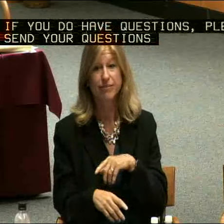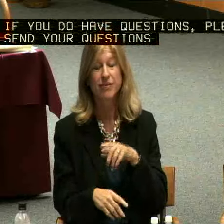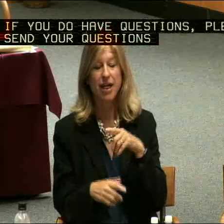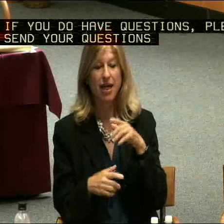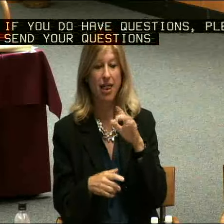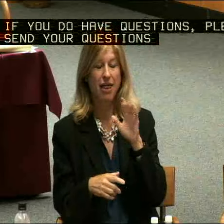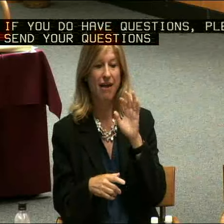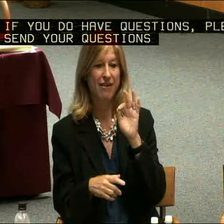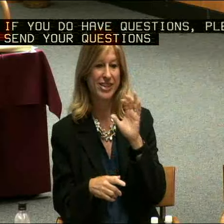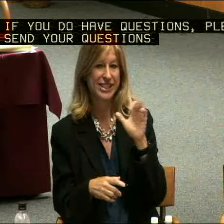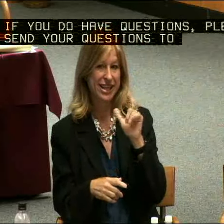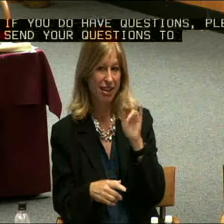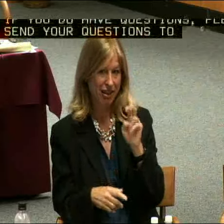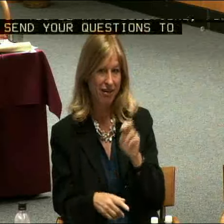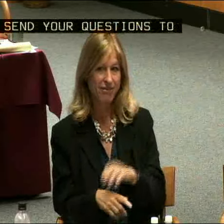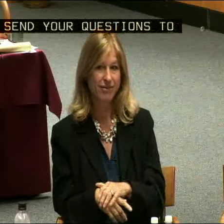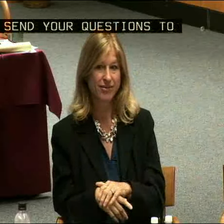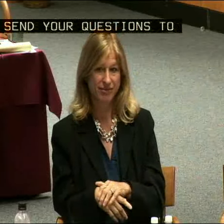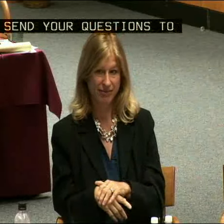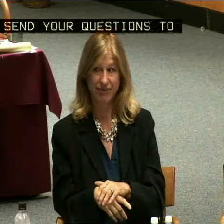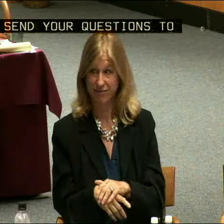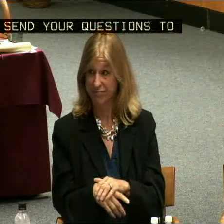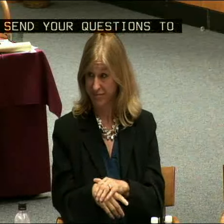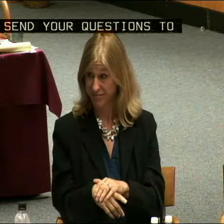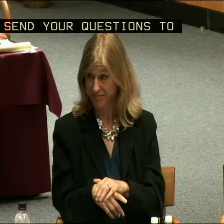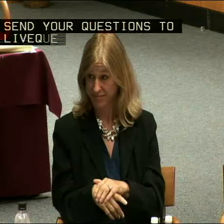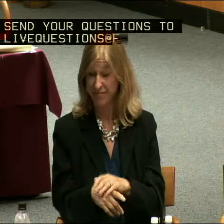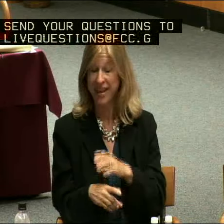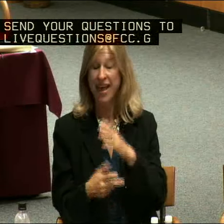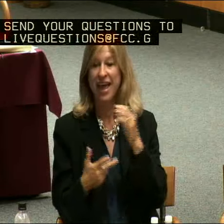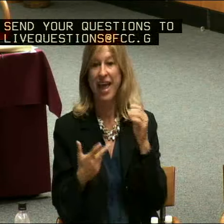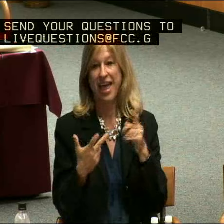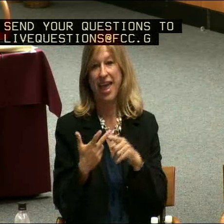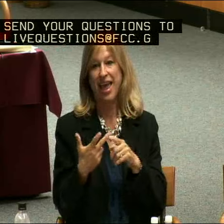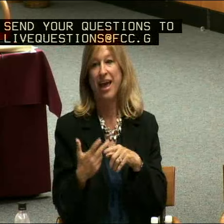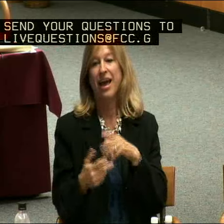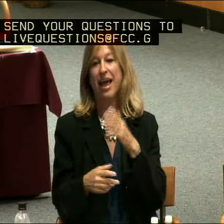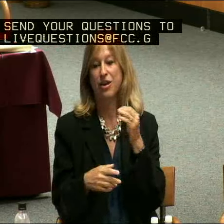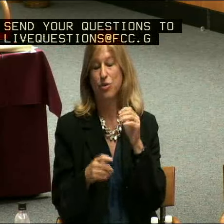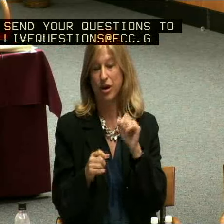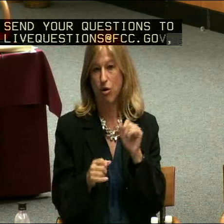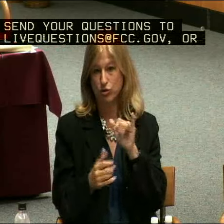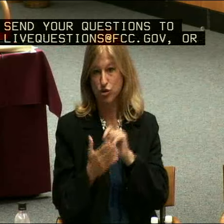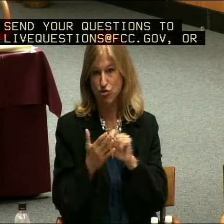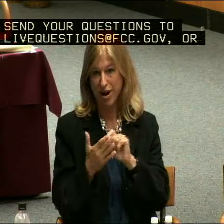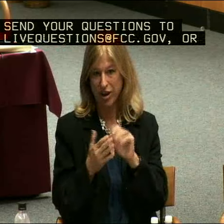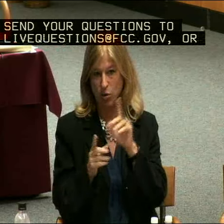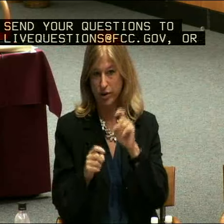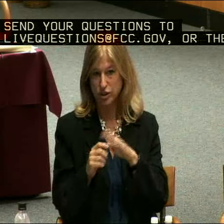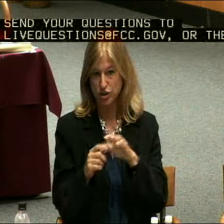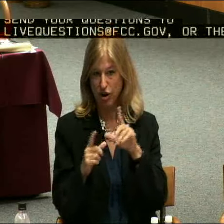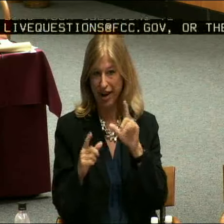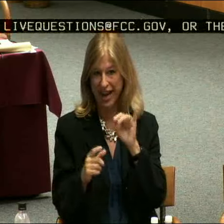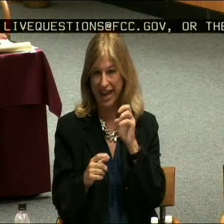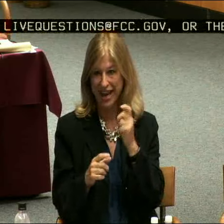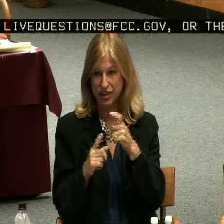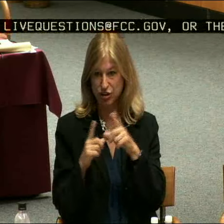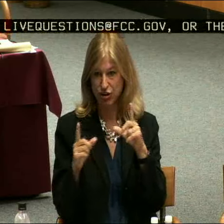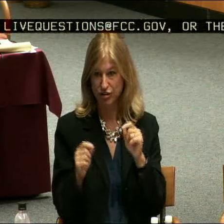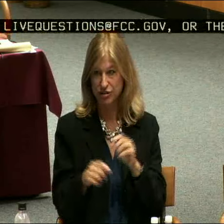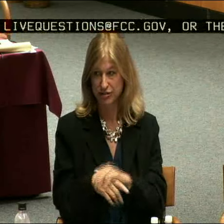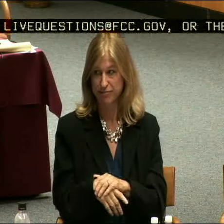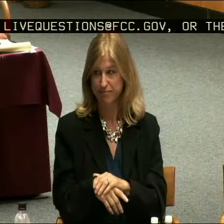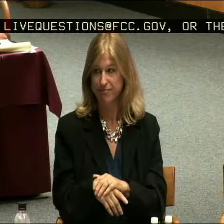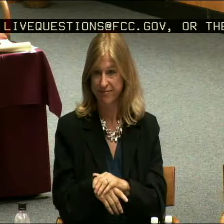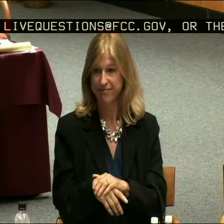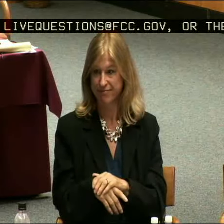hashtag that hashtag for tweet, which is FCC Live. And also, you can have written